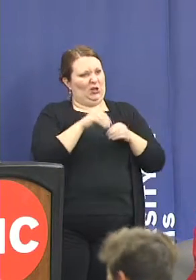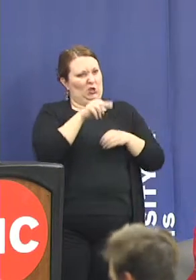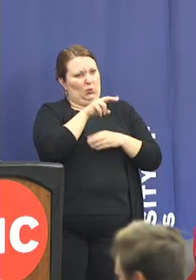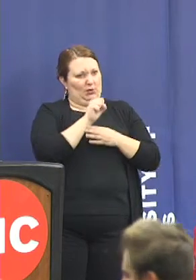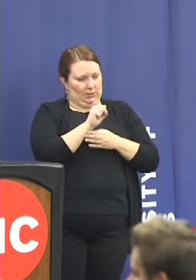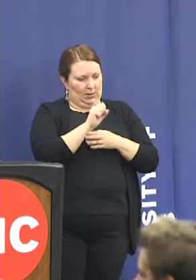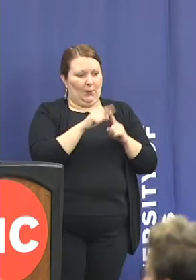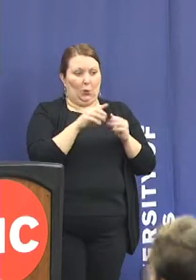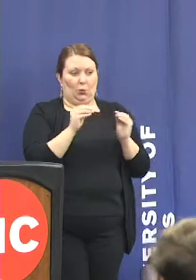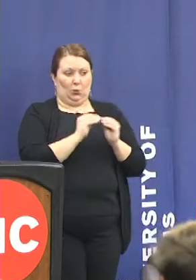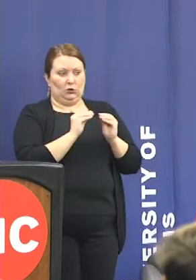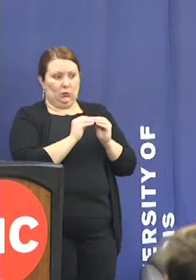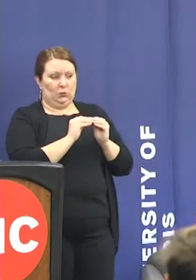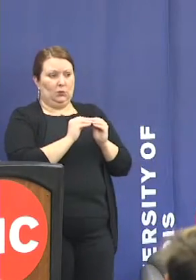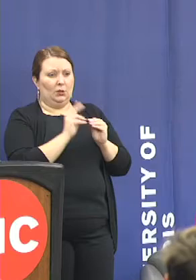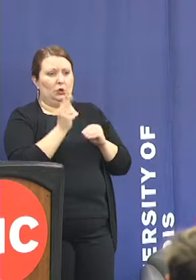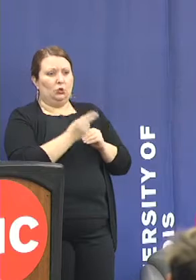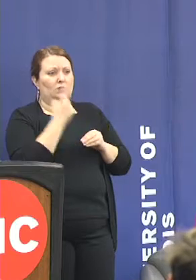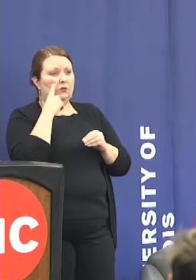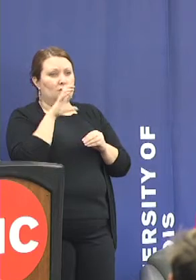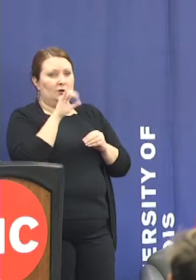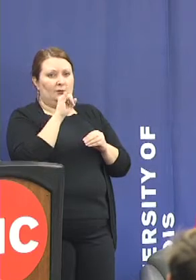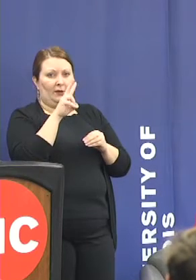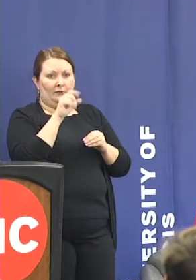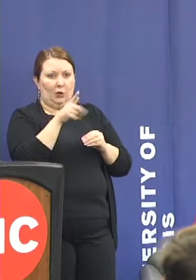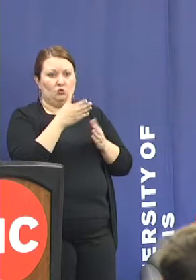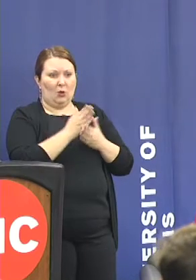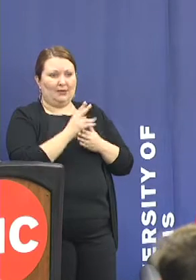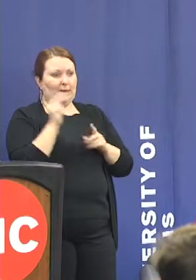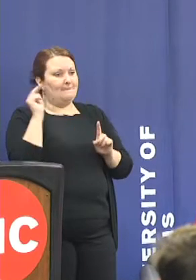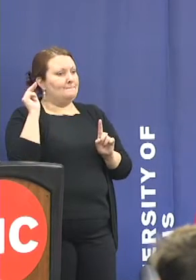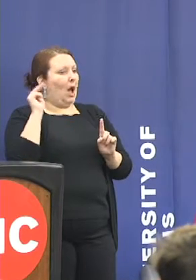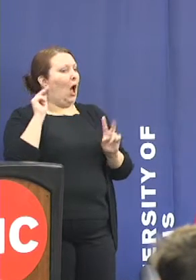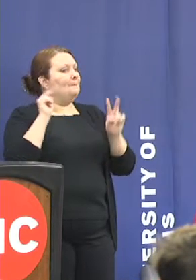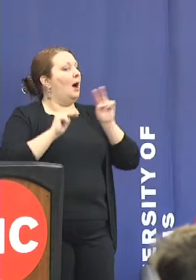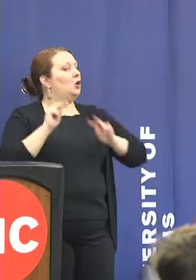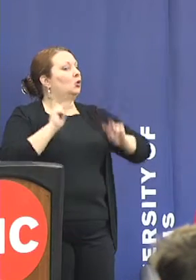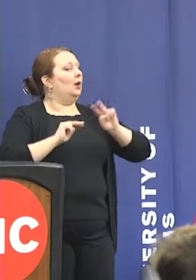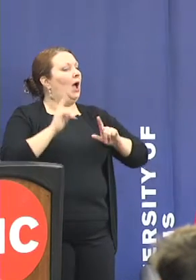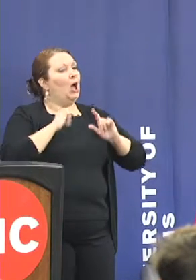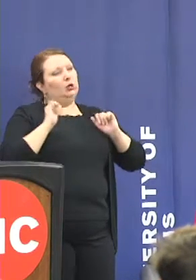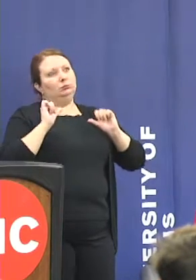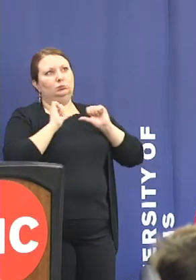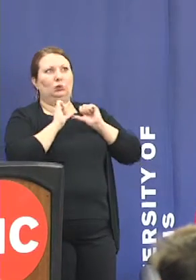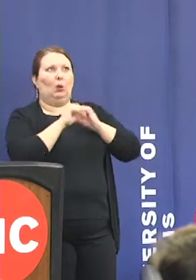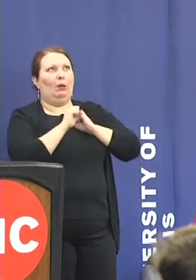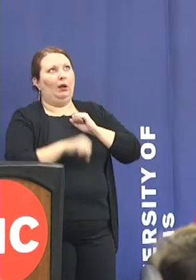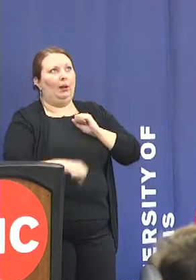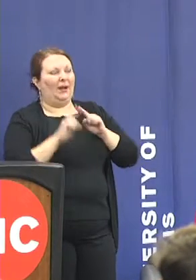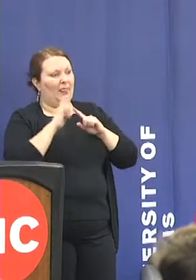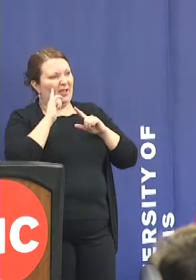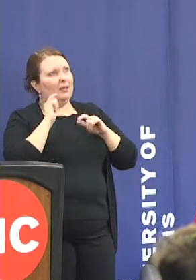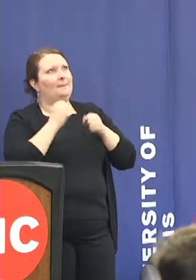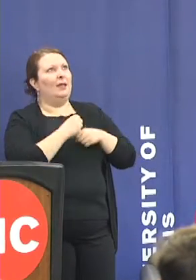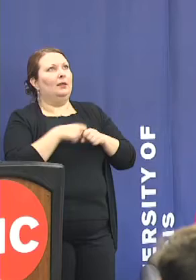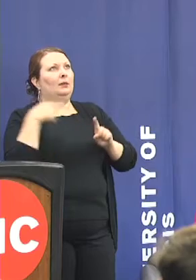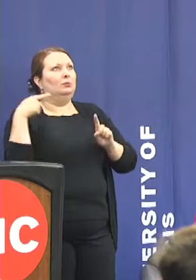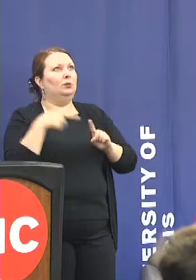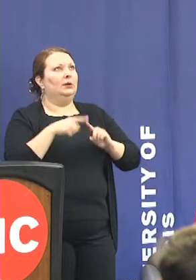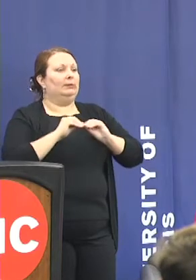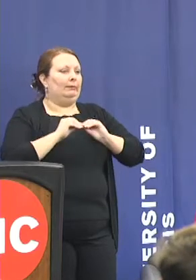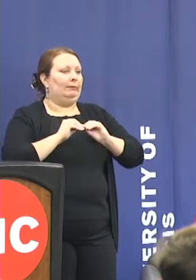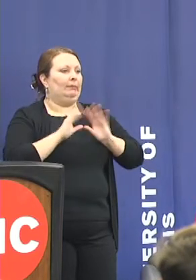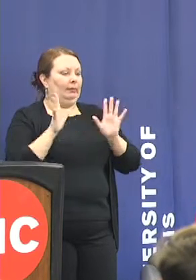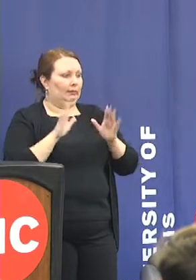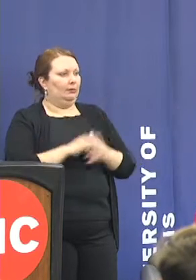But beyond that, it is used for civil rights monitoring. So I know I can go on and on and on, but I think I've made that point